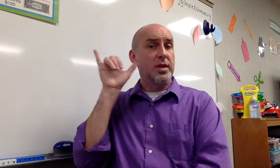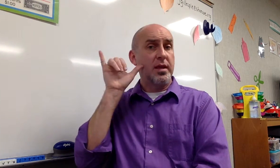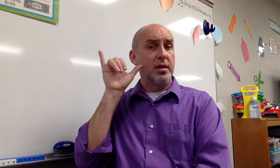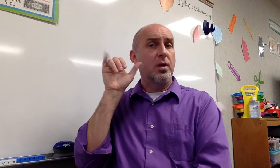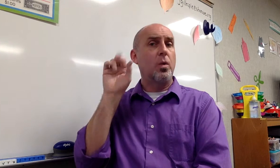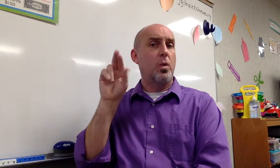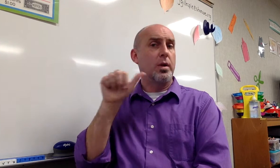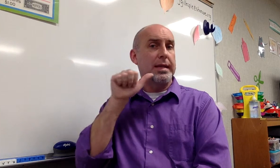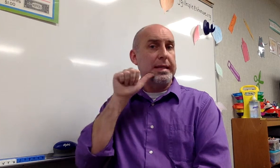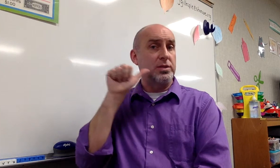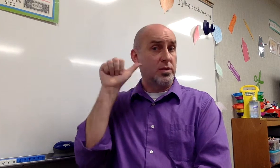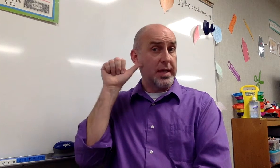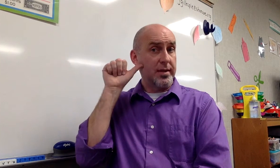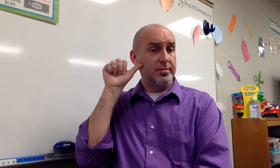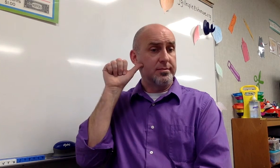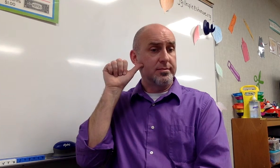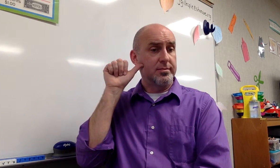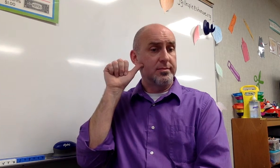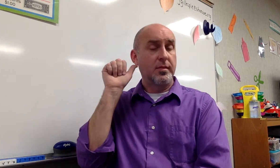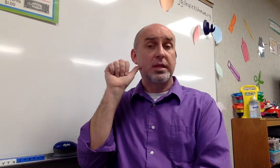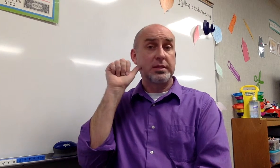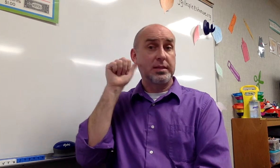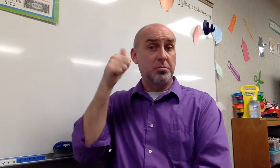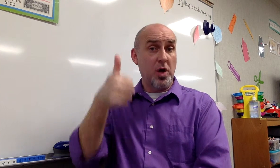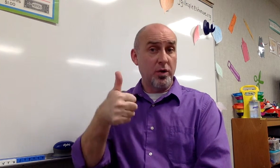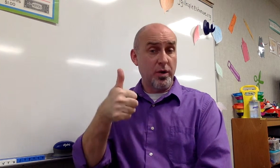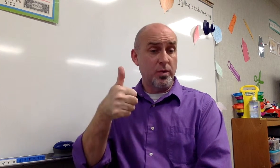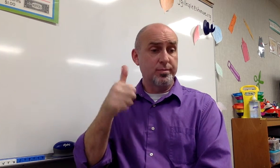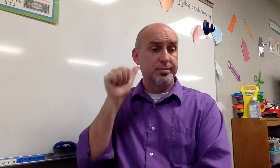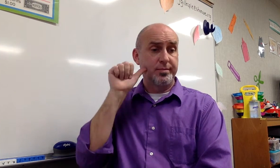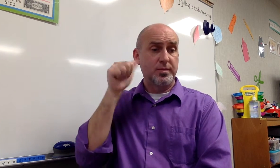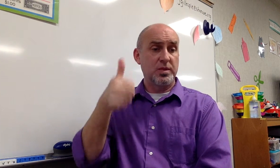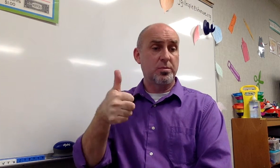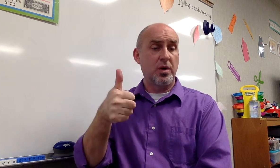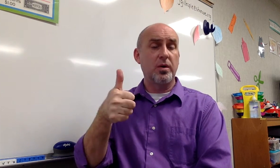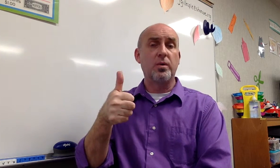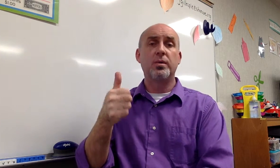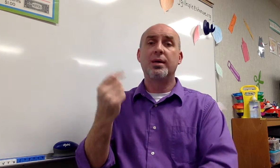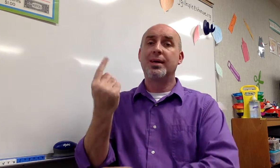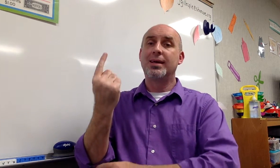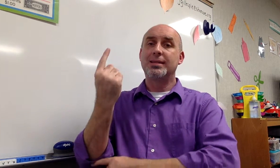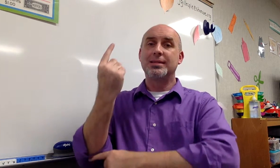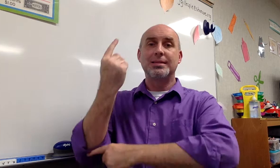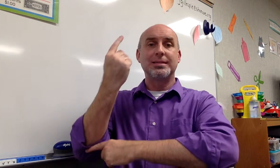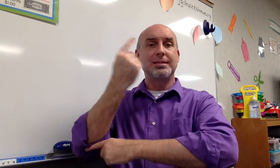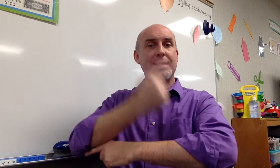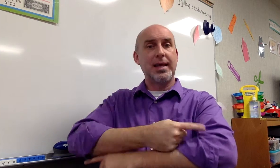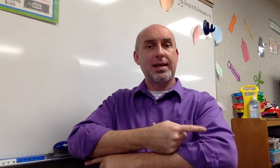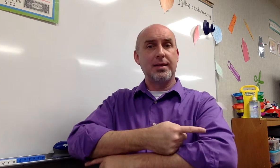Yesterday or yesterday. Tomorrow, tomorrow. Day,